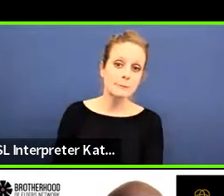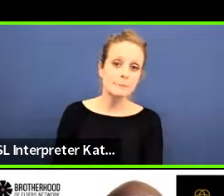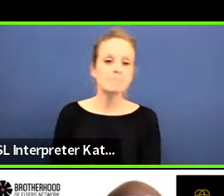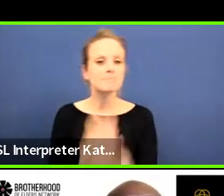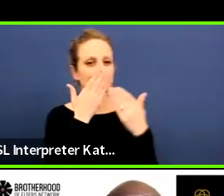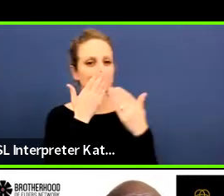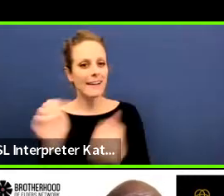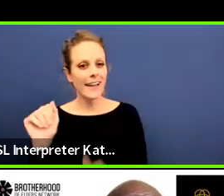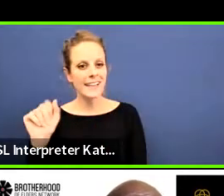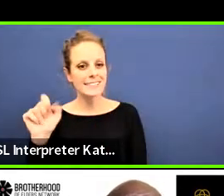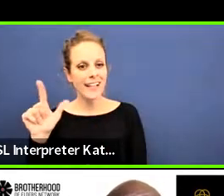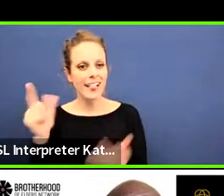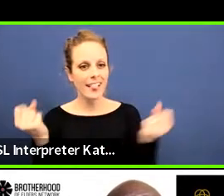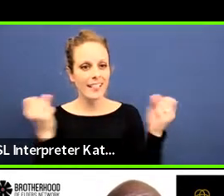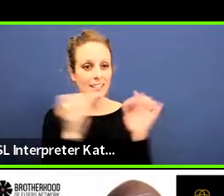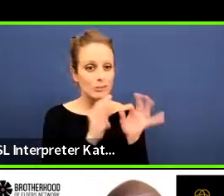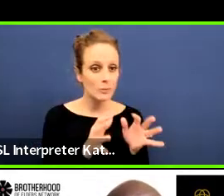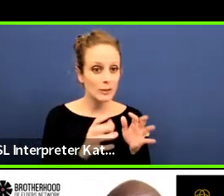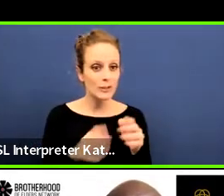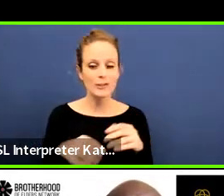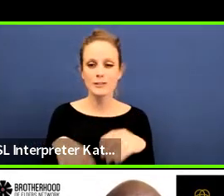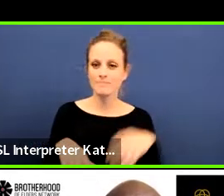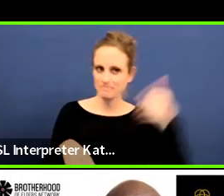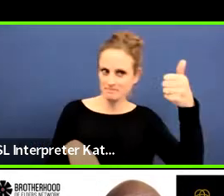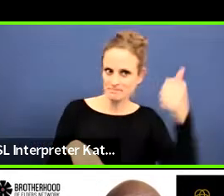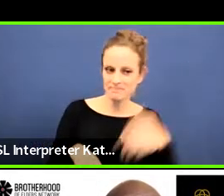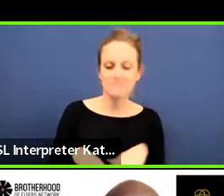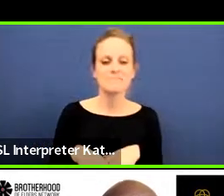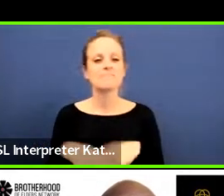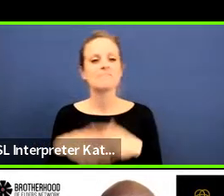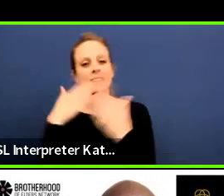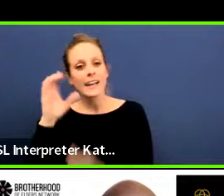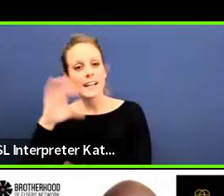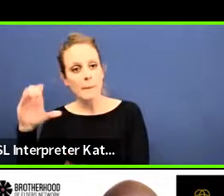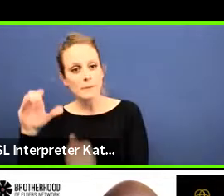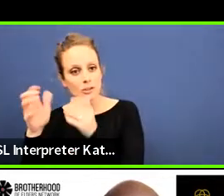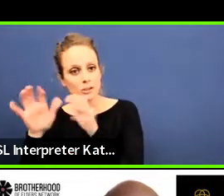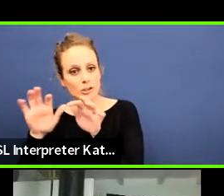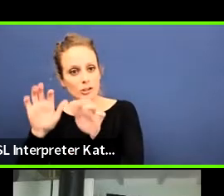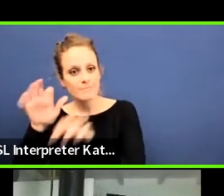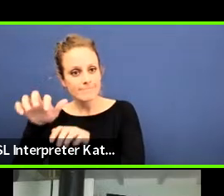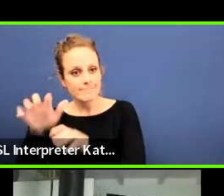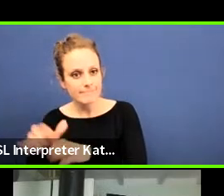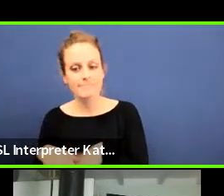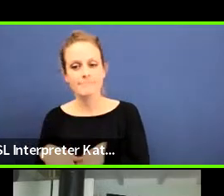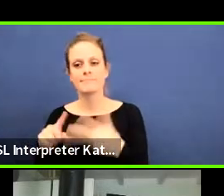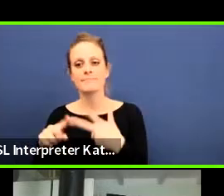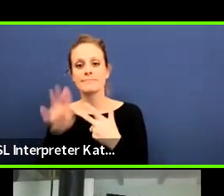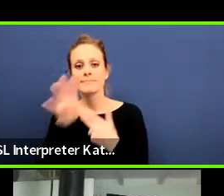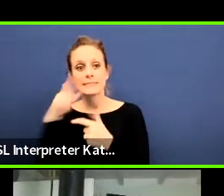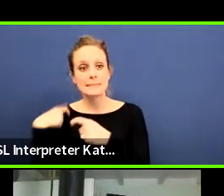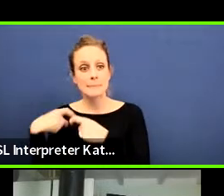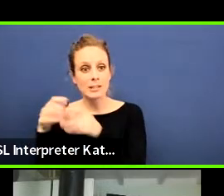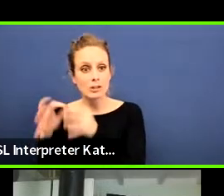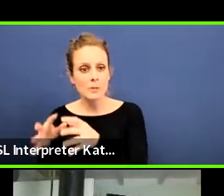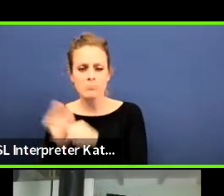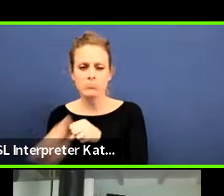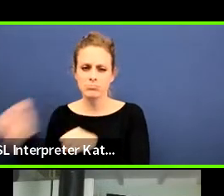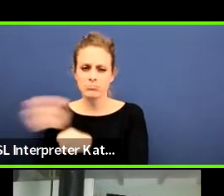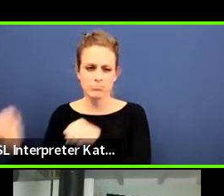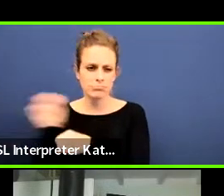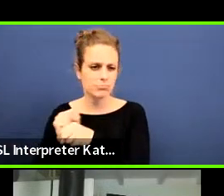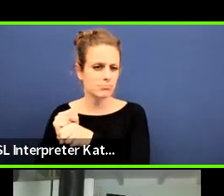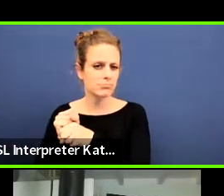thank our ASL interpreter. We want to thank our closed captioner. We want to thank our Spanish interpretation folks. They've been working really